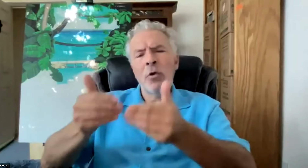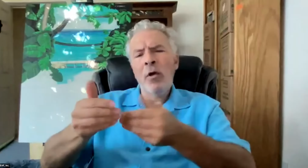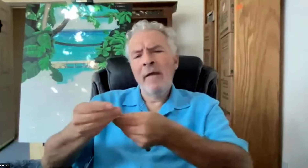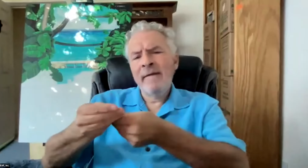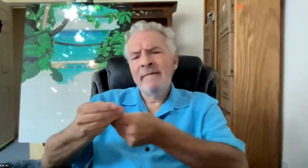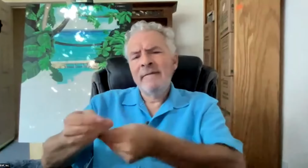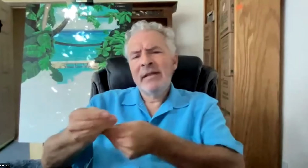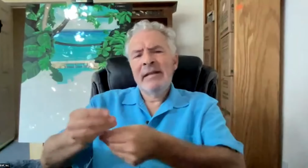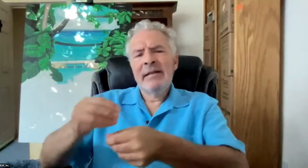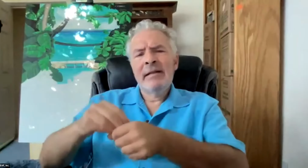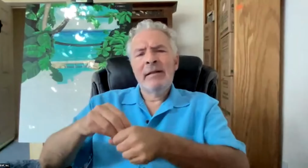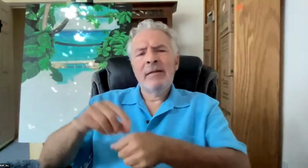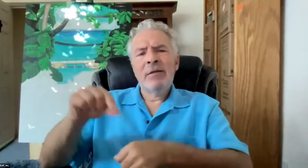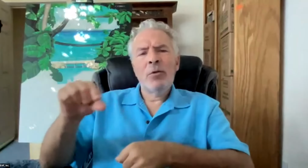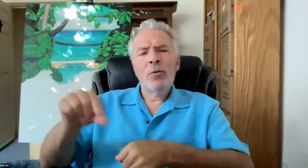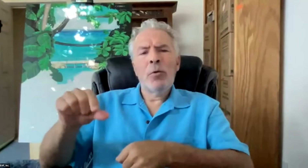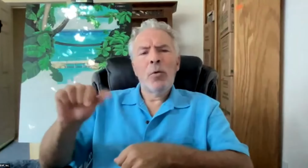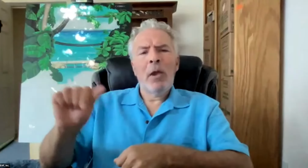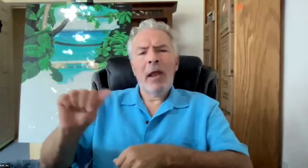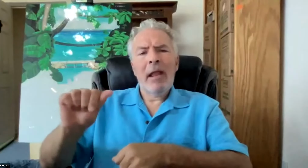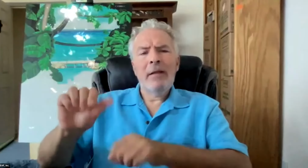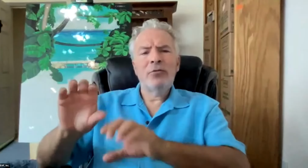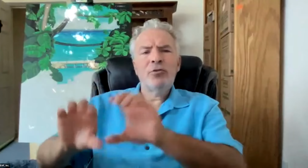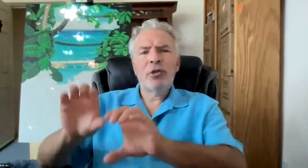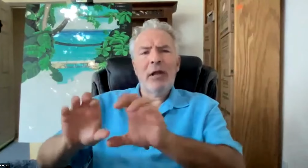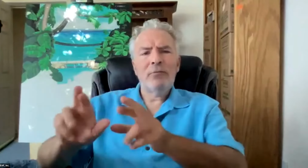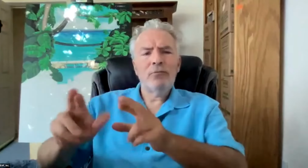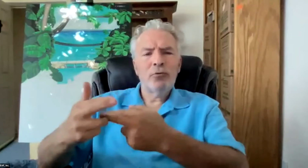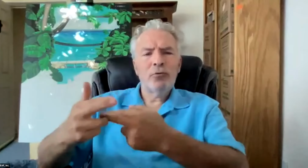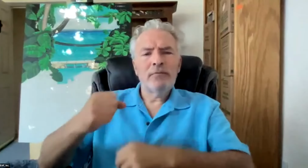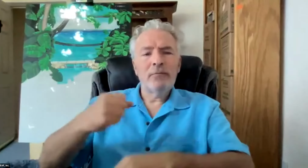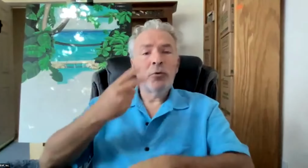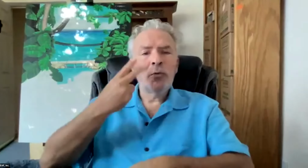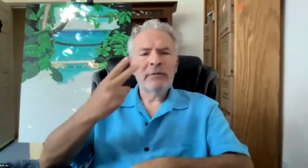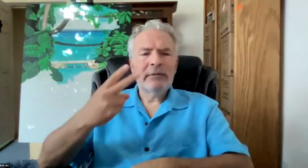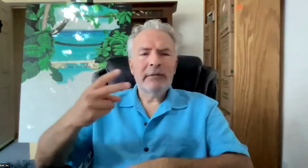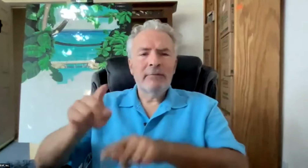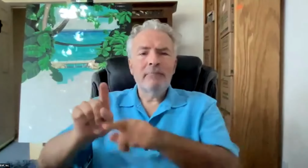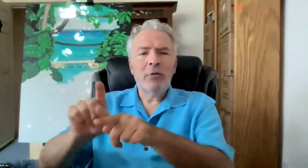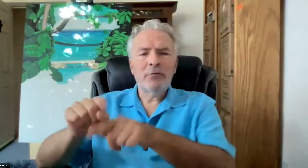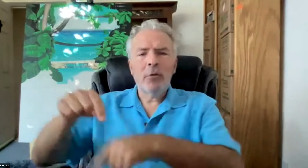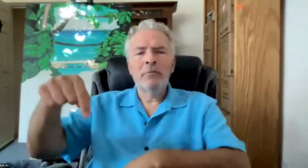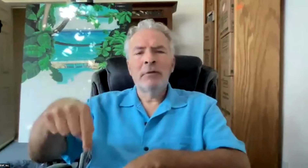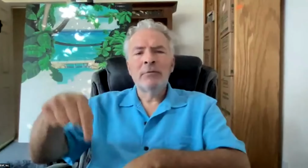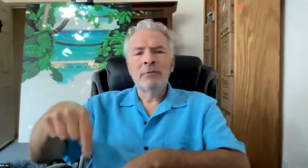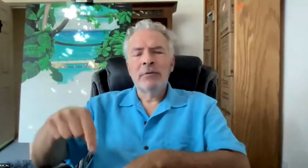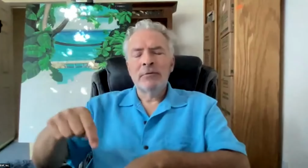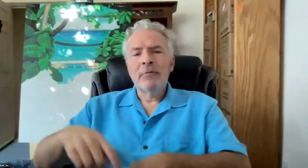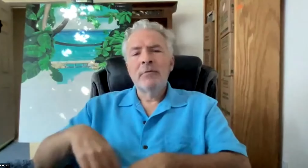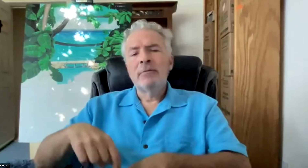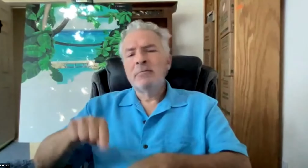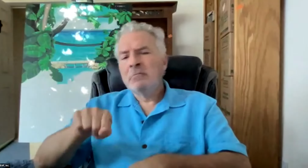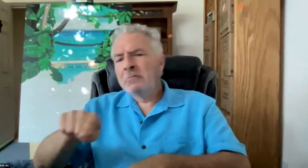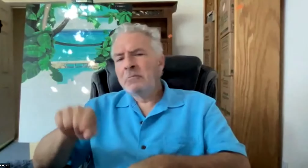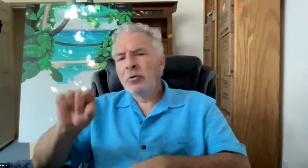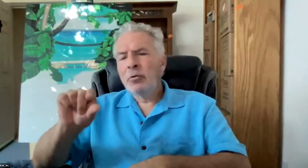into your mind during it, go ahead and type it into the Q&A chat section. It's